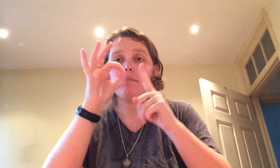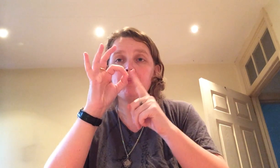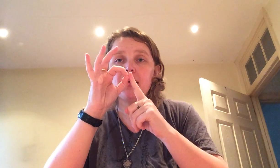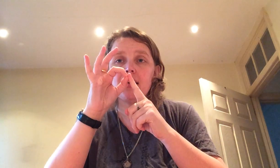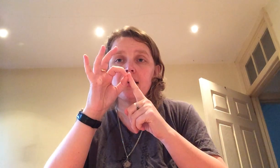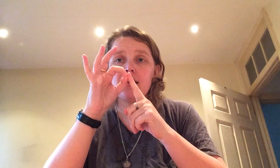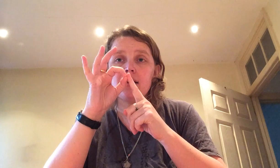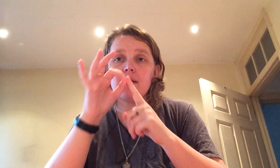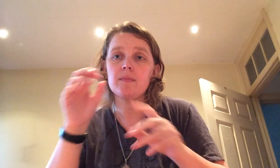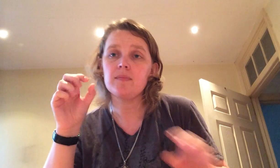P,